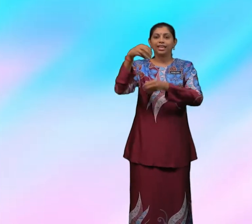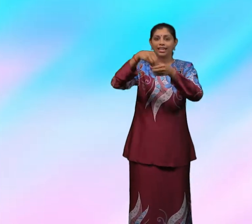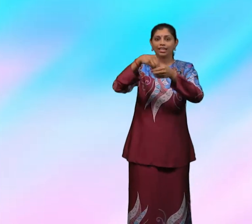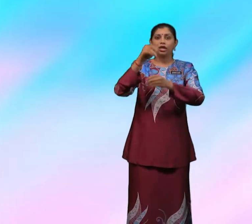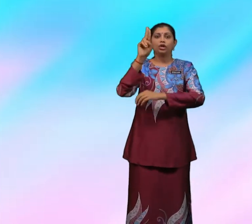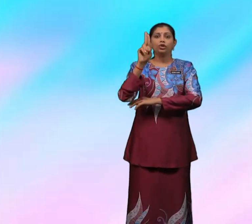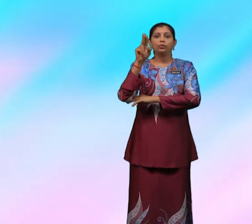in